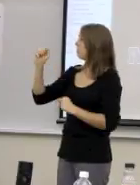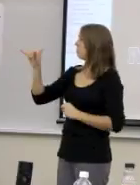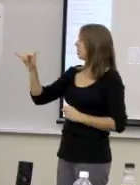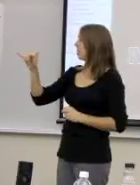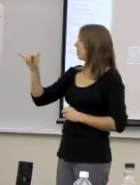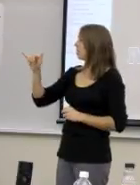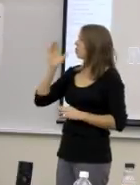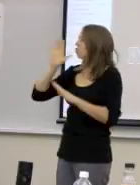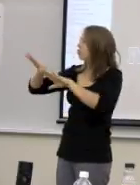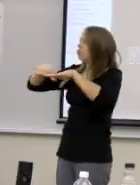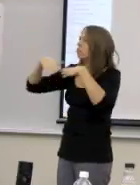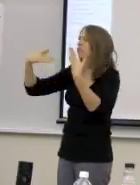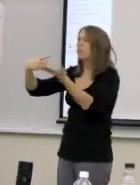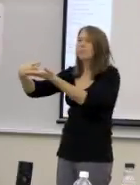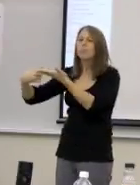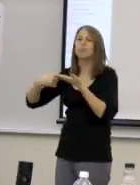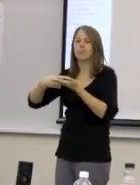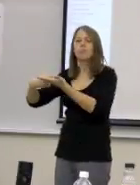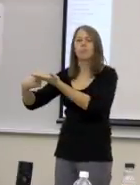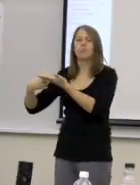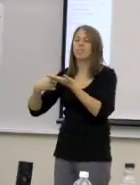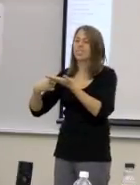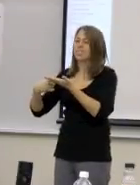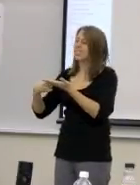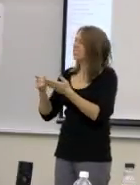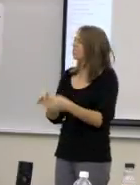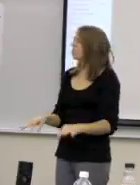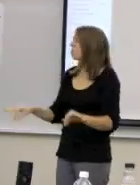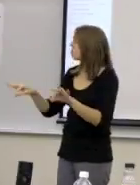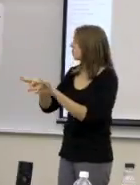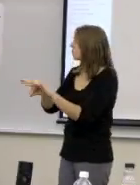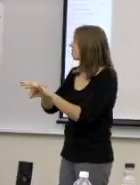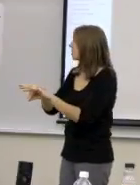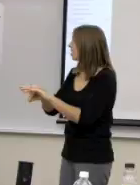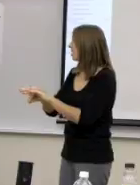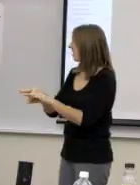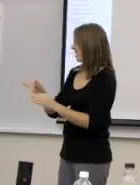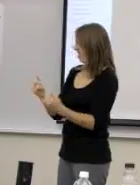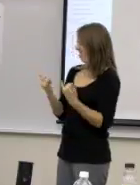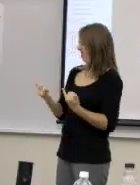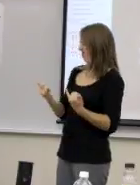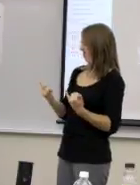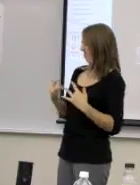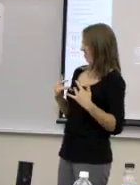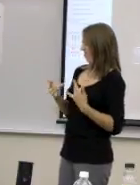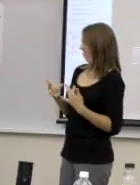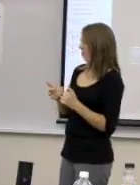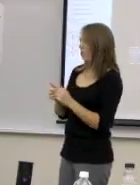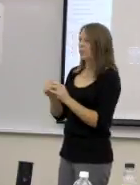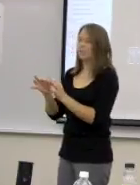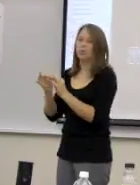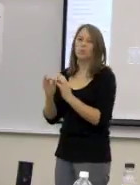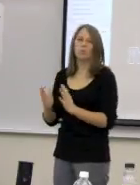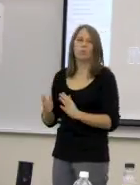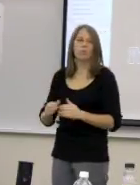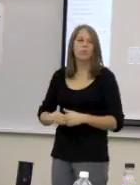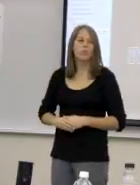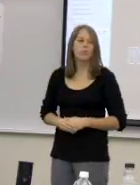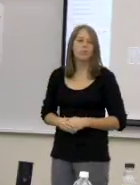to talk about that because we need to. It's a current thing that's affecting interpreters, and so we want to talk about it in a professional